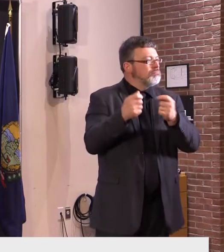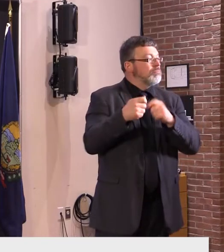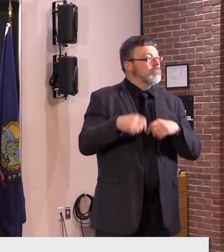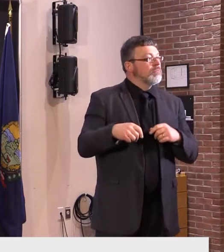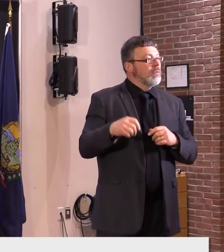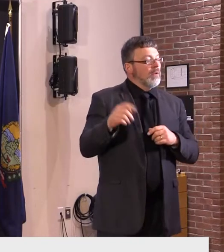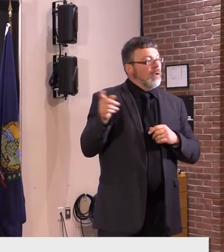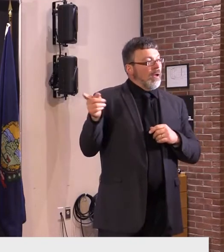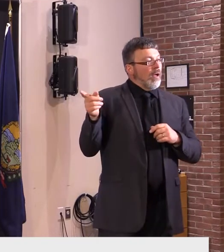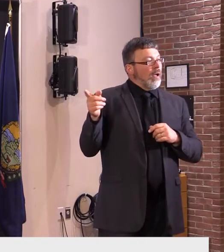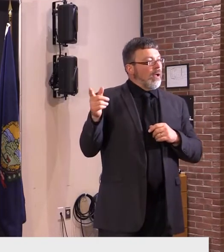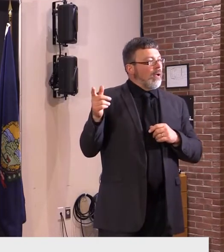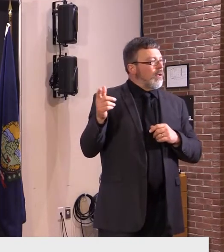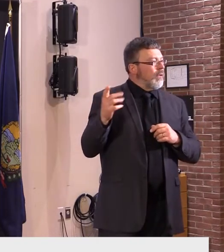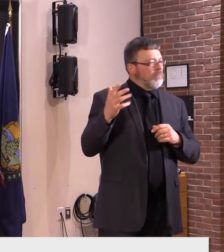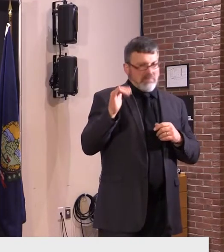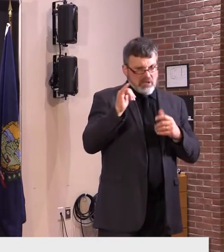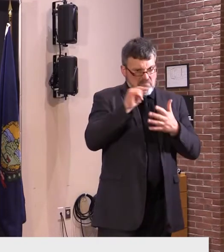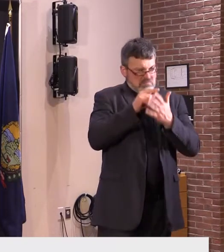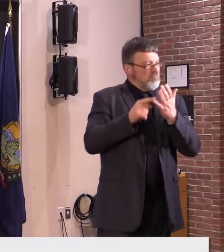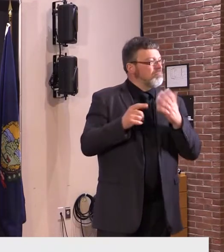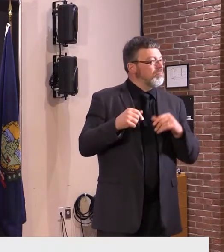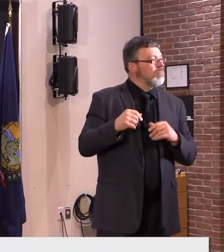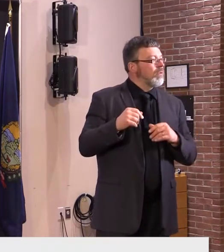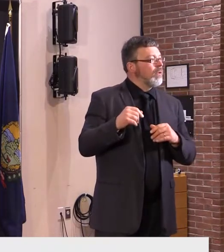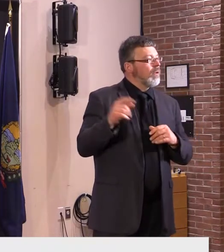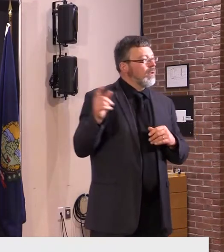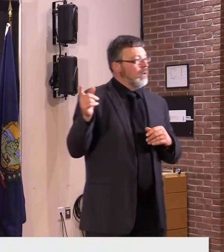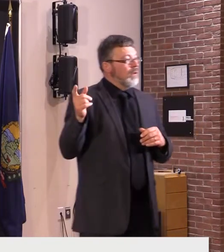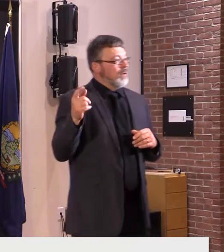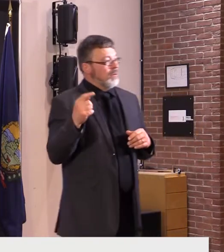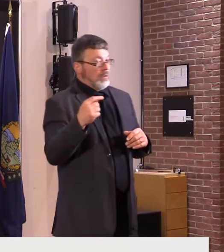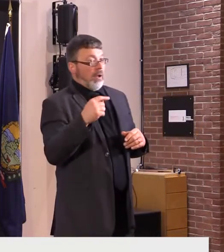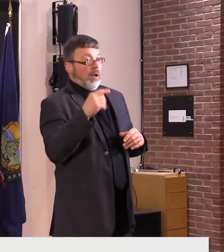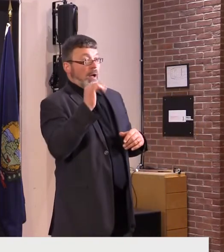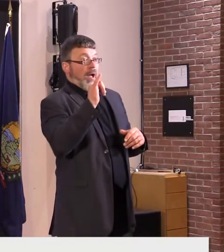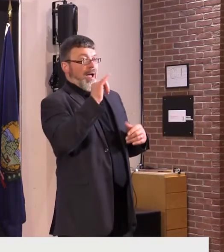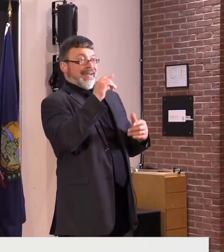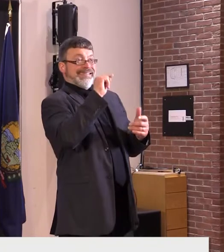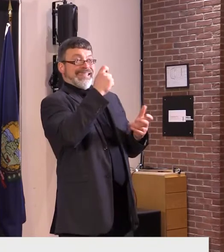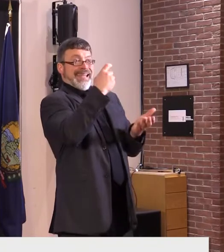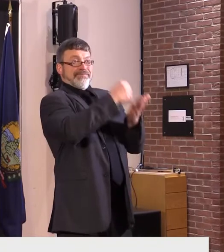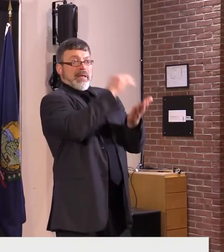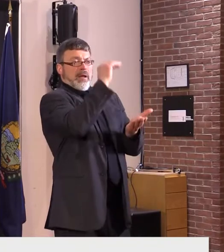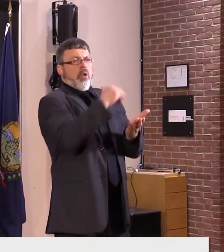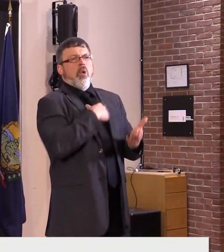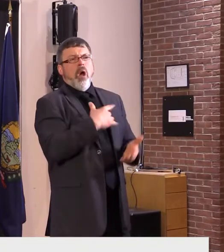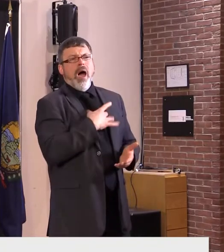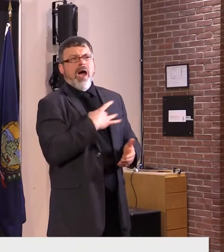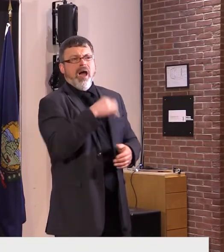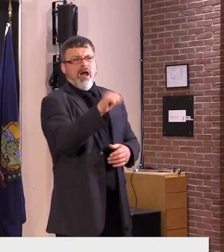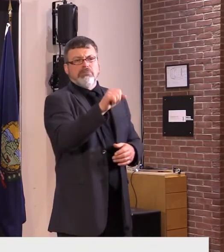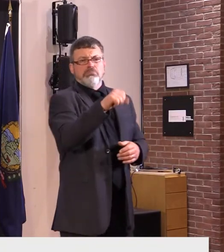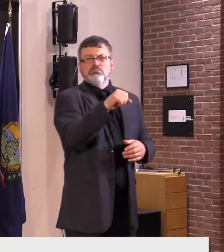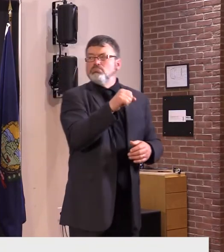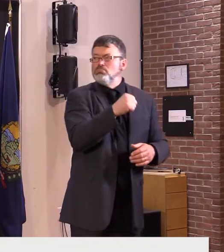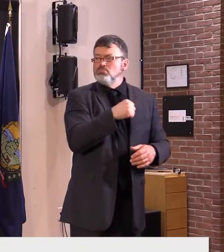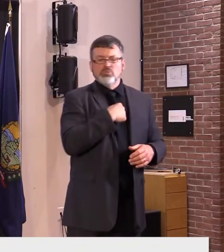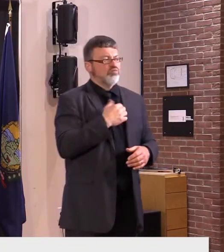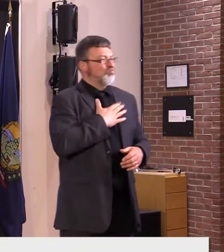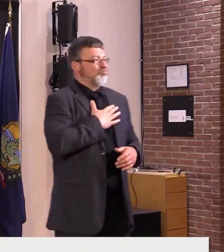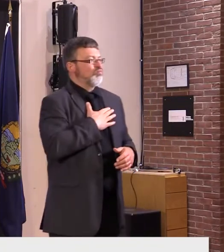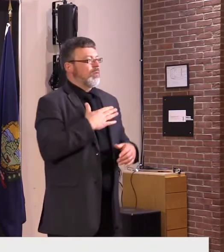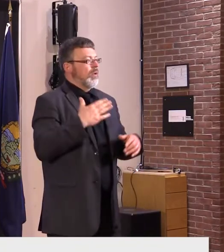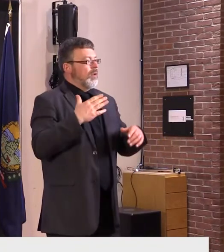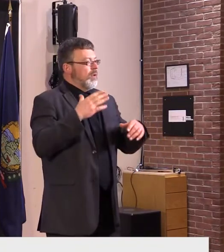relief. Obviously, in any form. I think we could have done better. I think we could have been broader, as